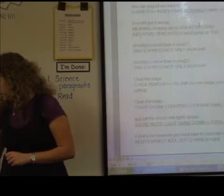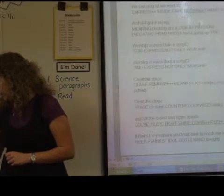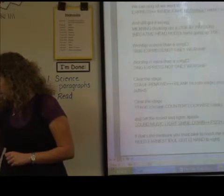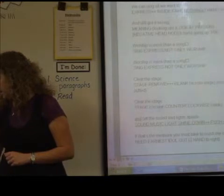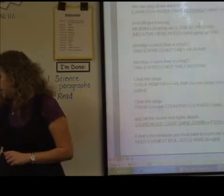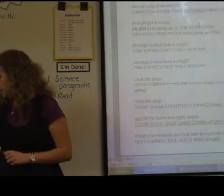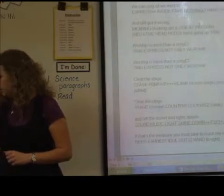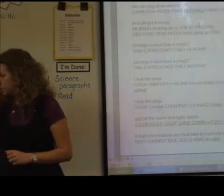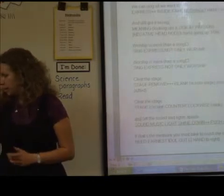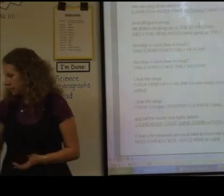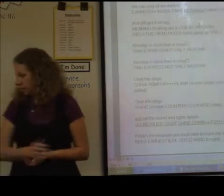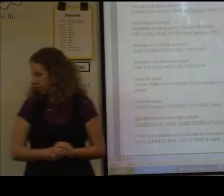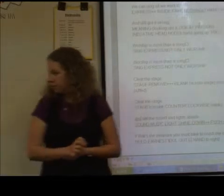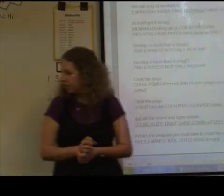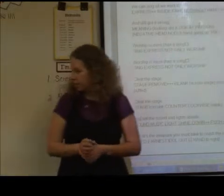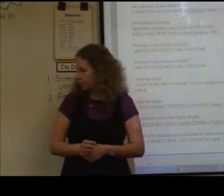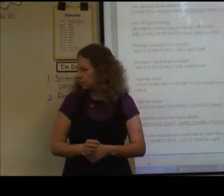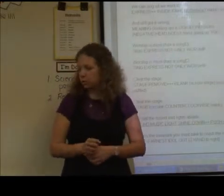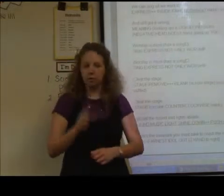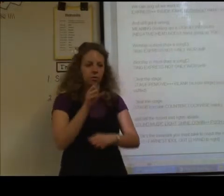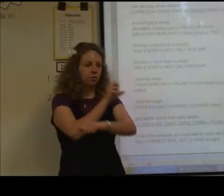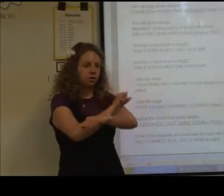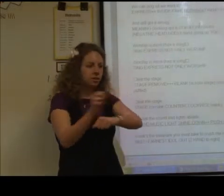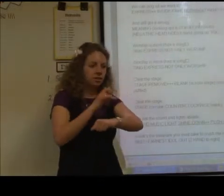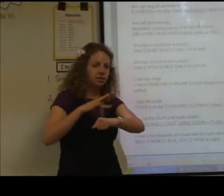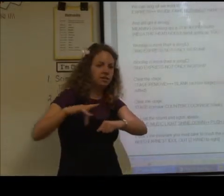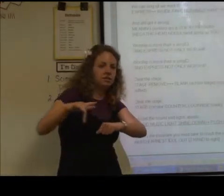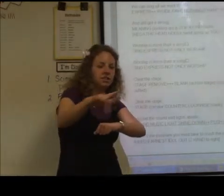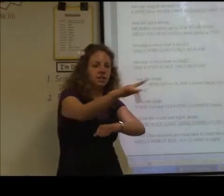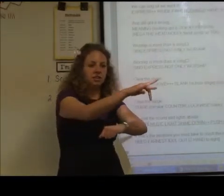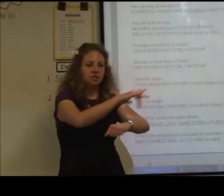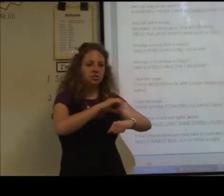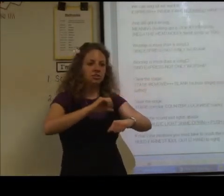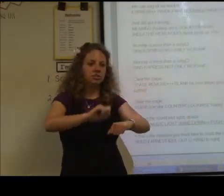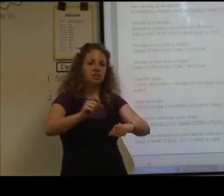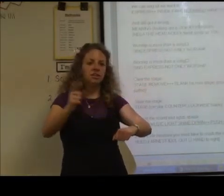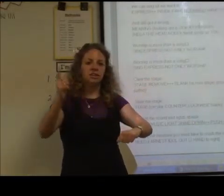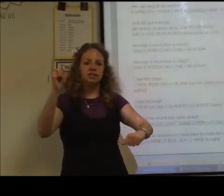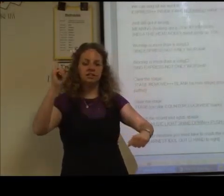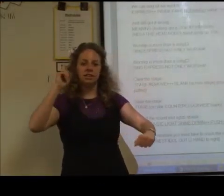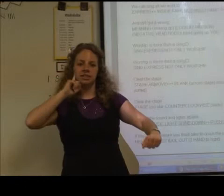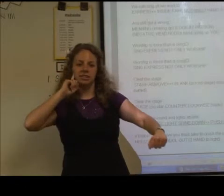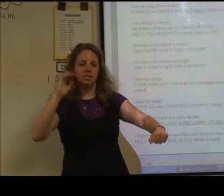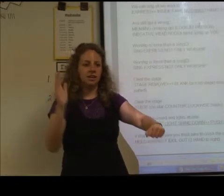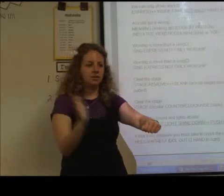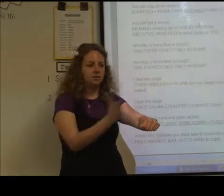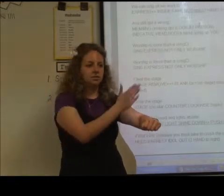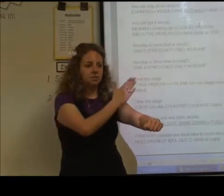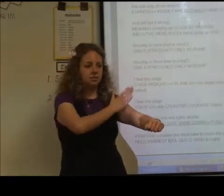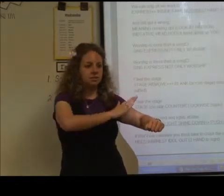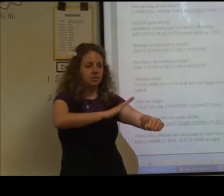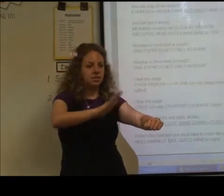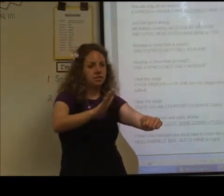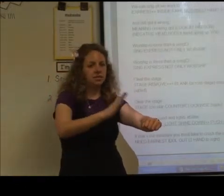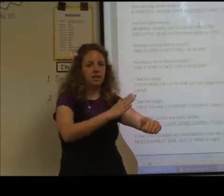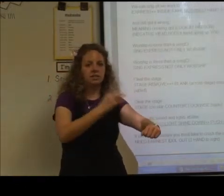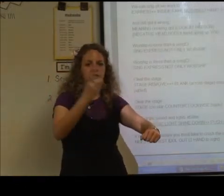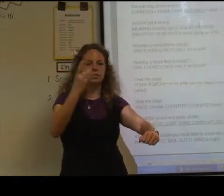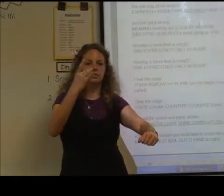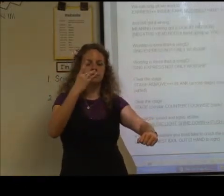And then it goes back to the very beginning. So clear the stage and set the sounds and lights.